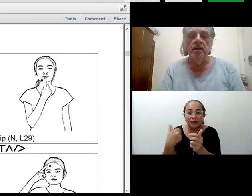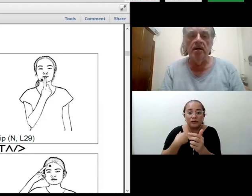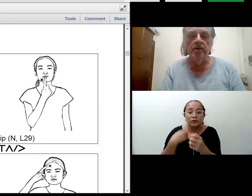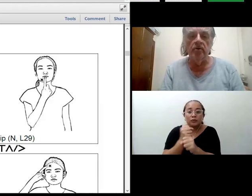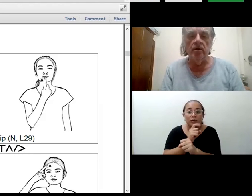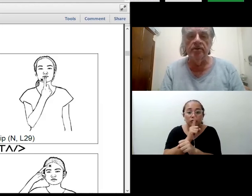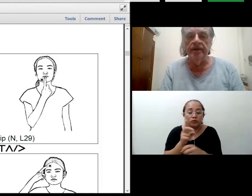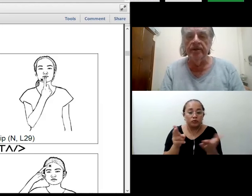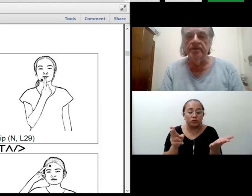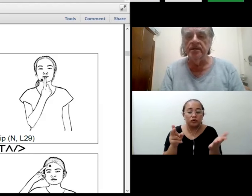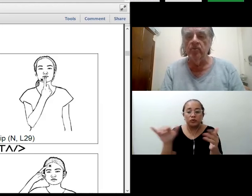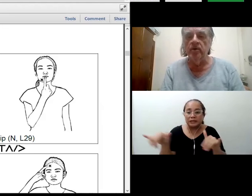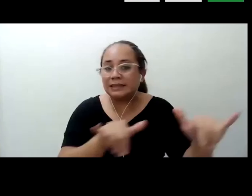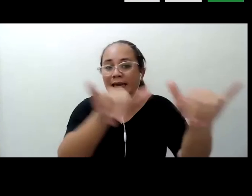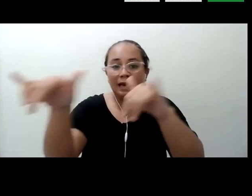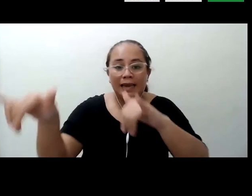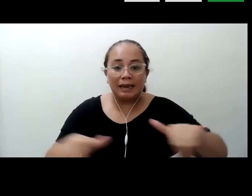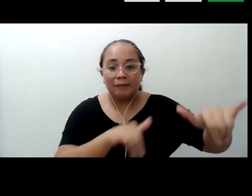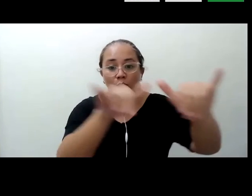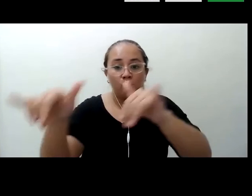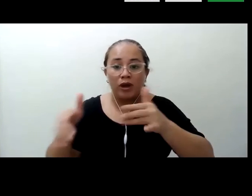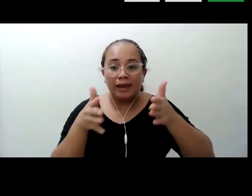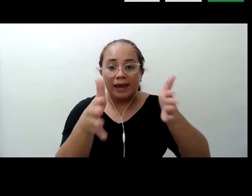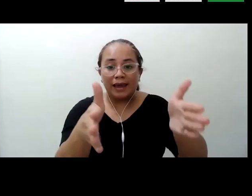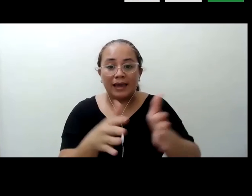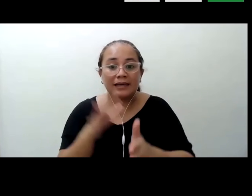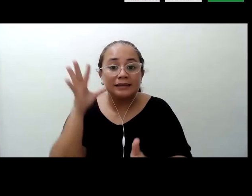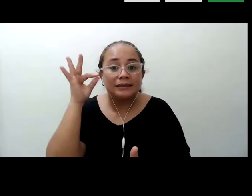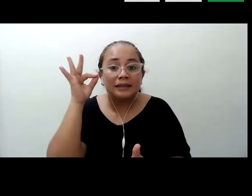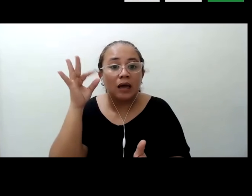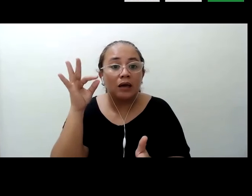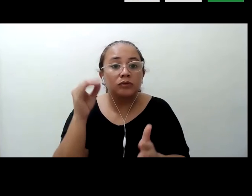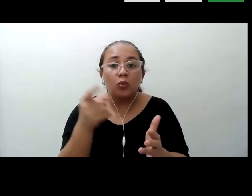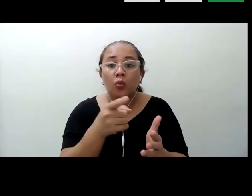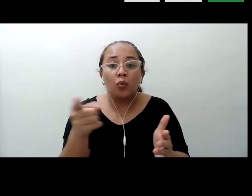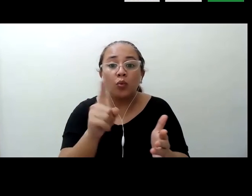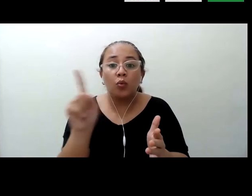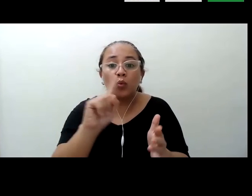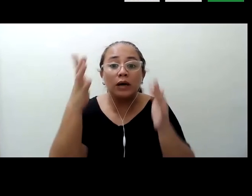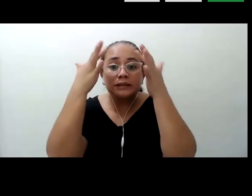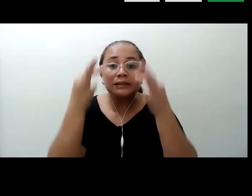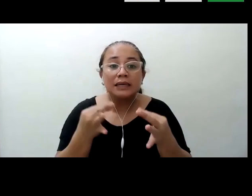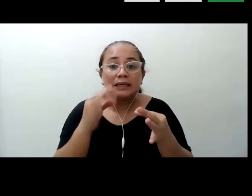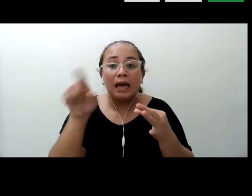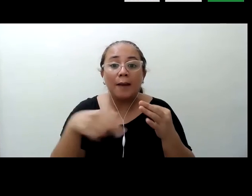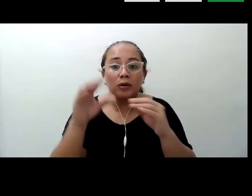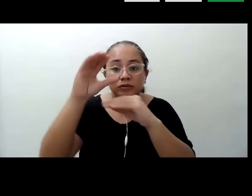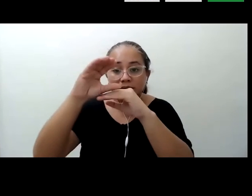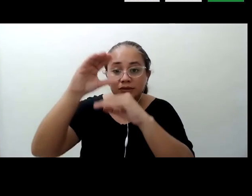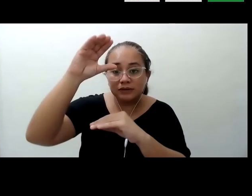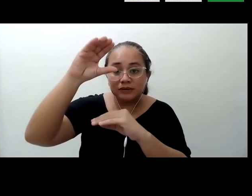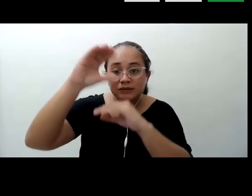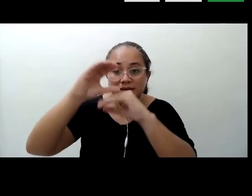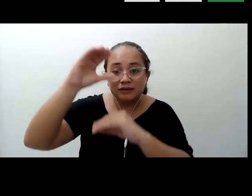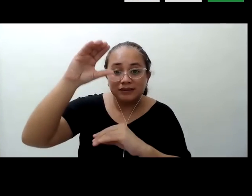sure you're all doing it the same way. Jasmine, what did you all decide to do about the space